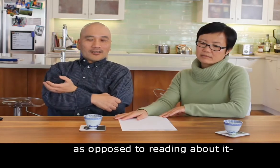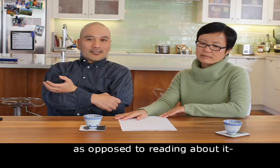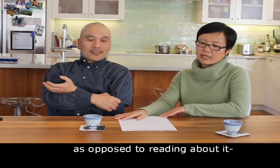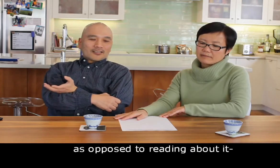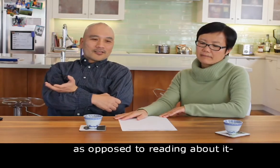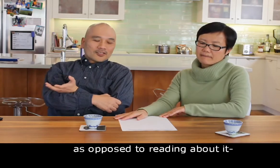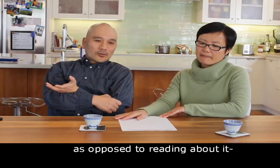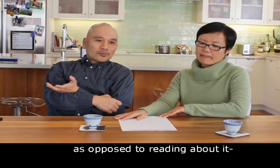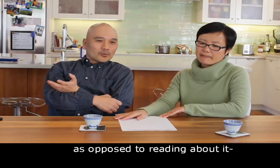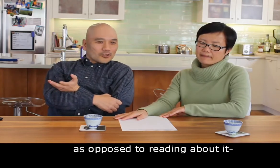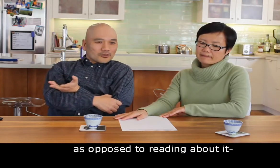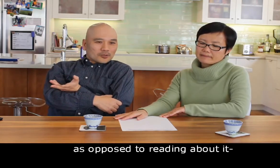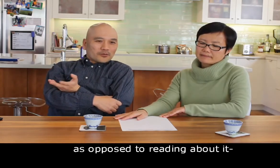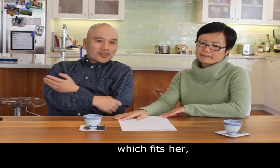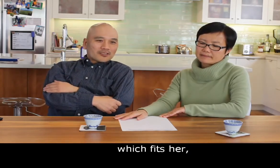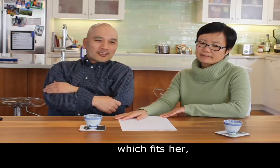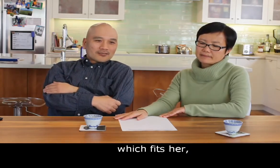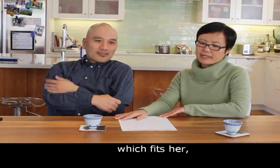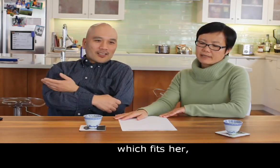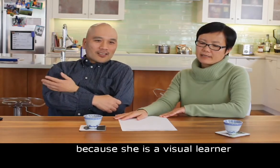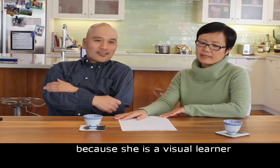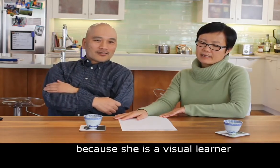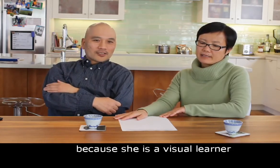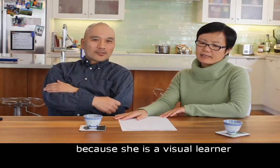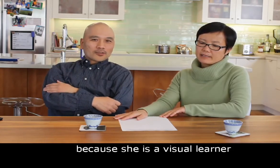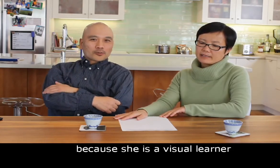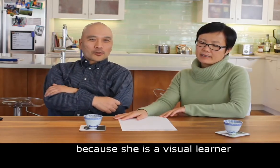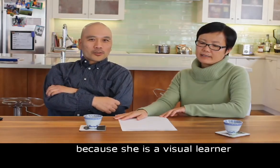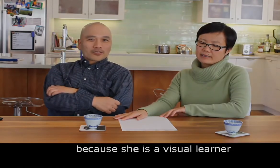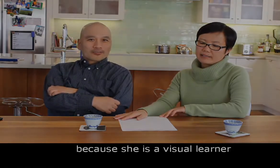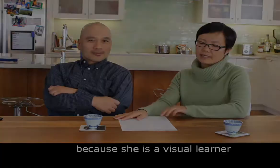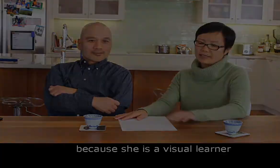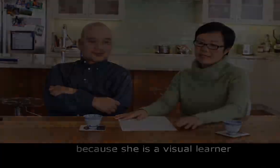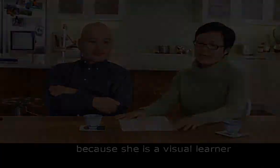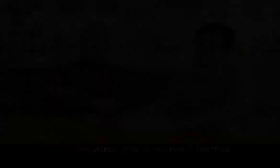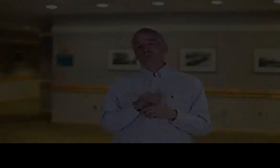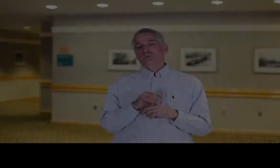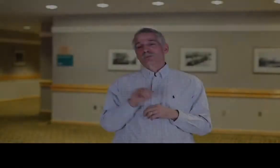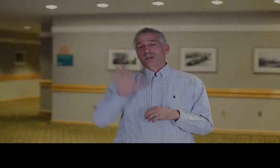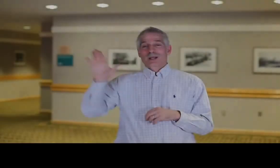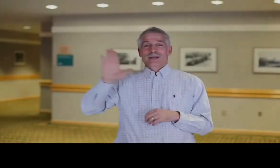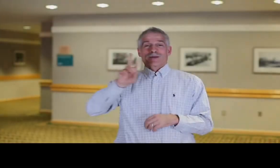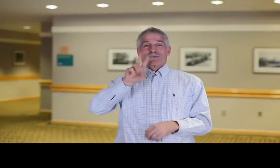Yeah. So, which fits her, Yeah. I think. She's a visual learner. Yeah.